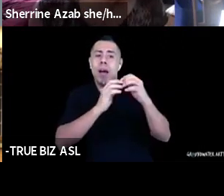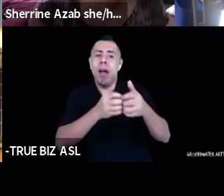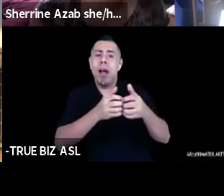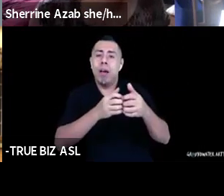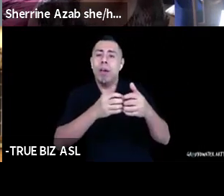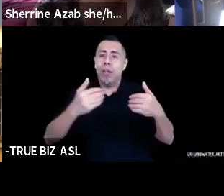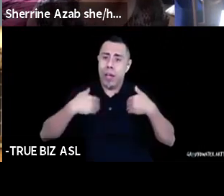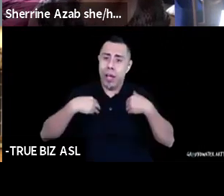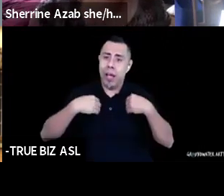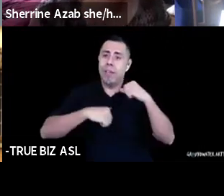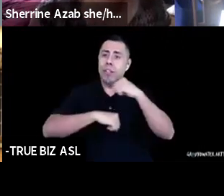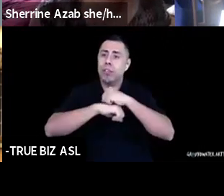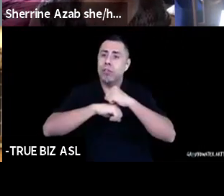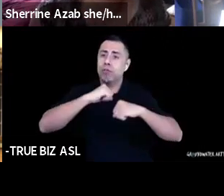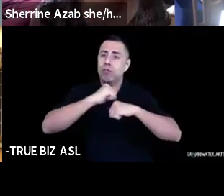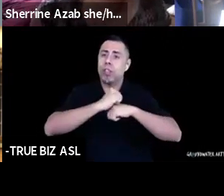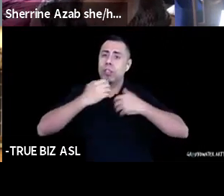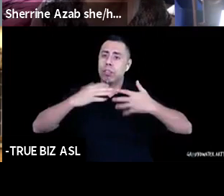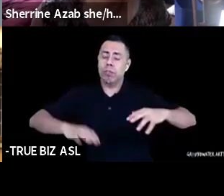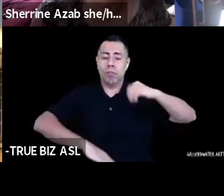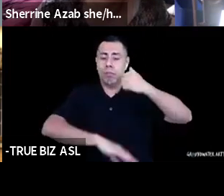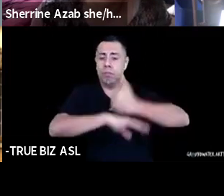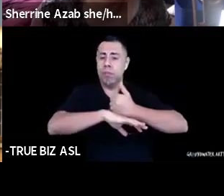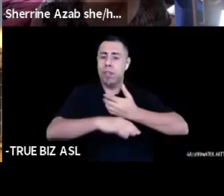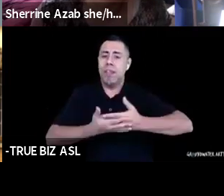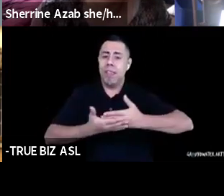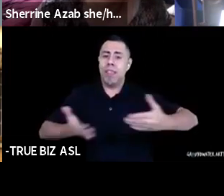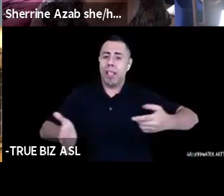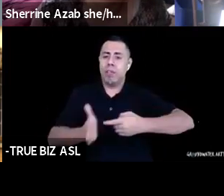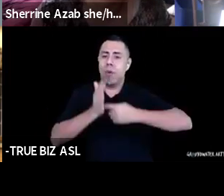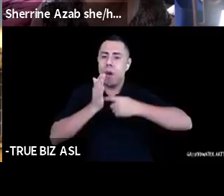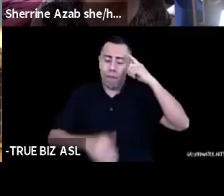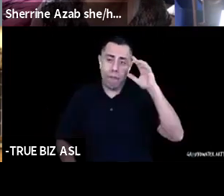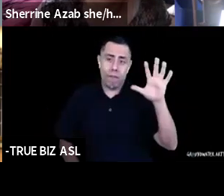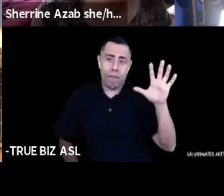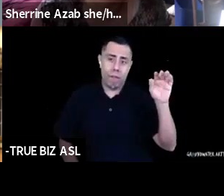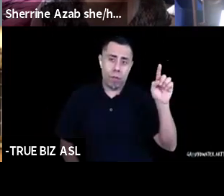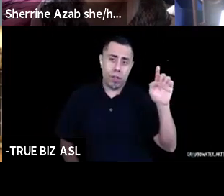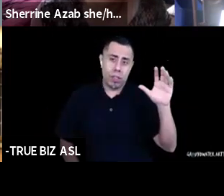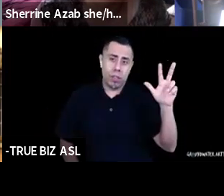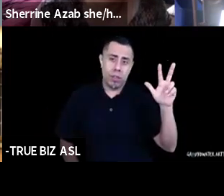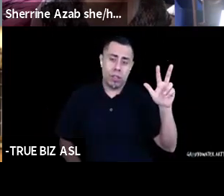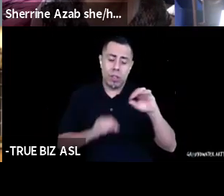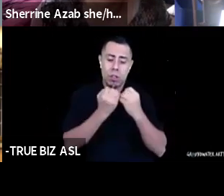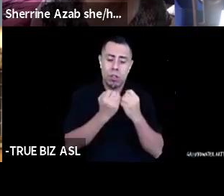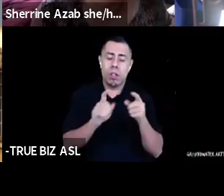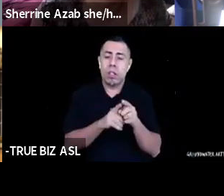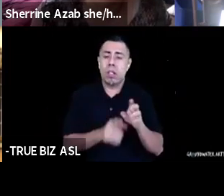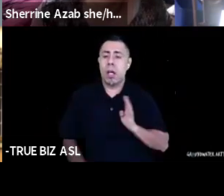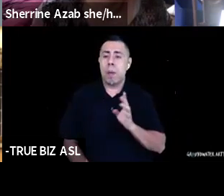in place, things that necess, that are required for 501 C three organizations, for example, board governance, that then create that